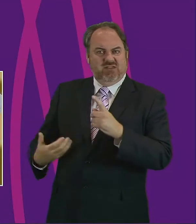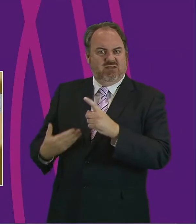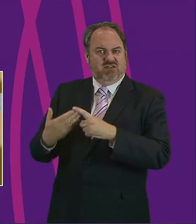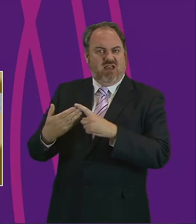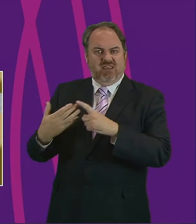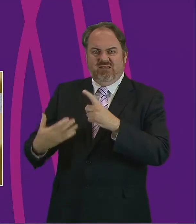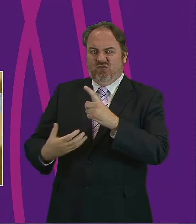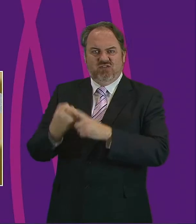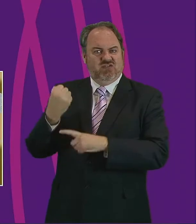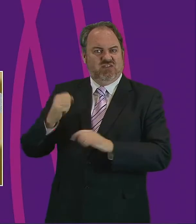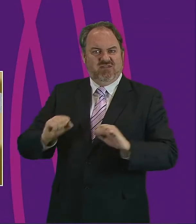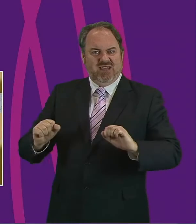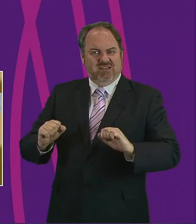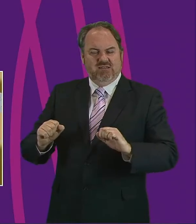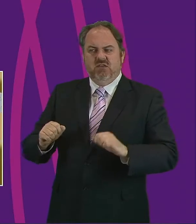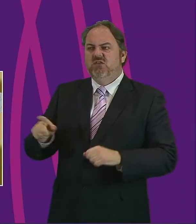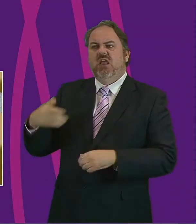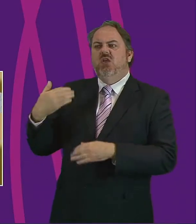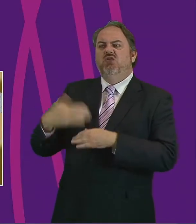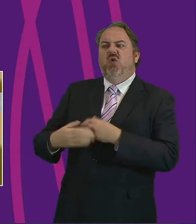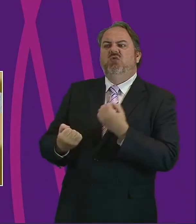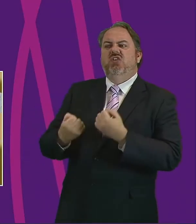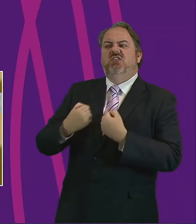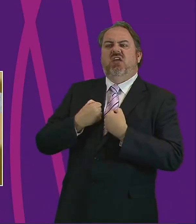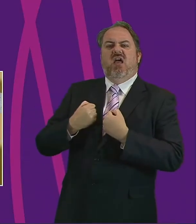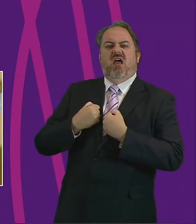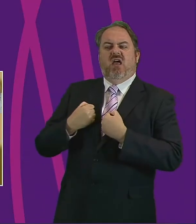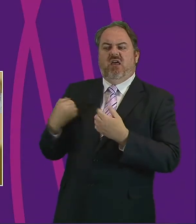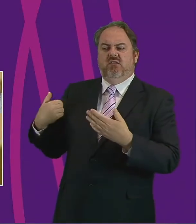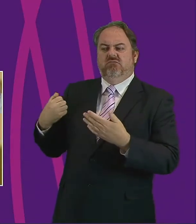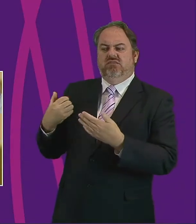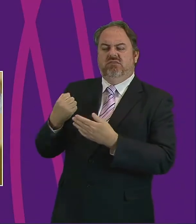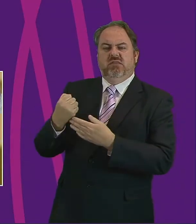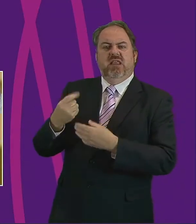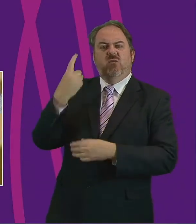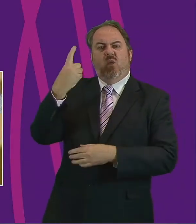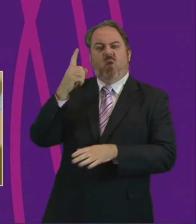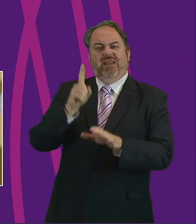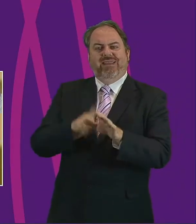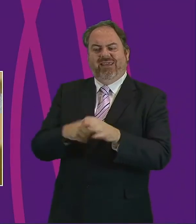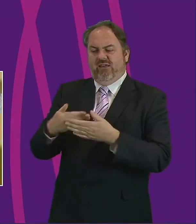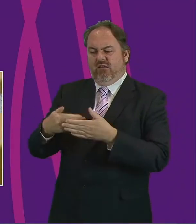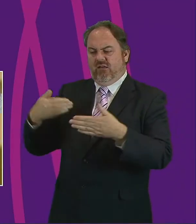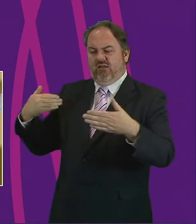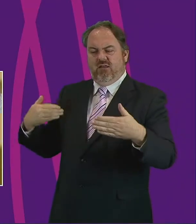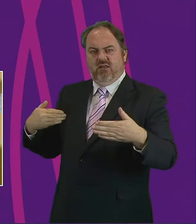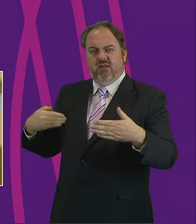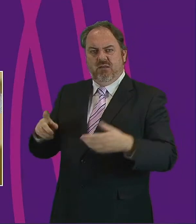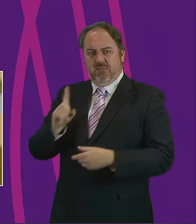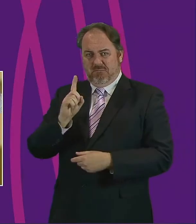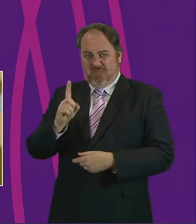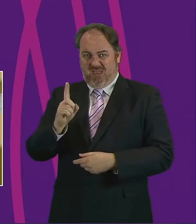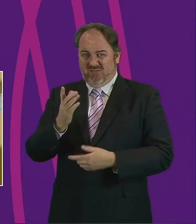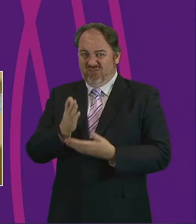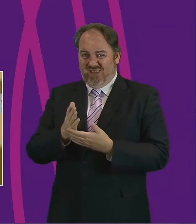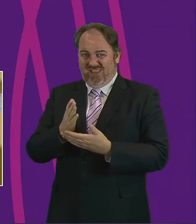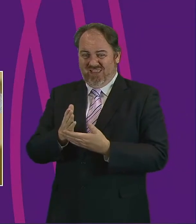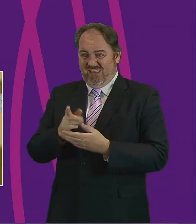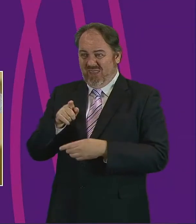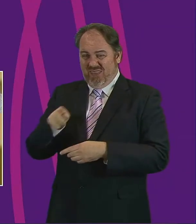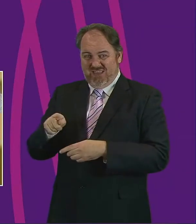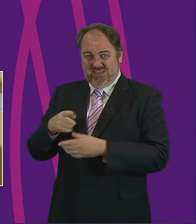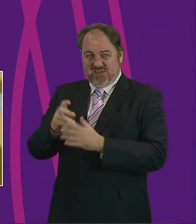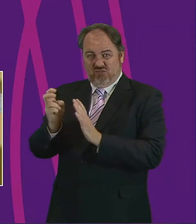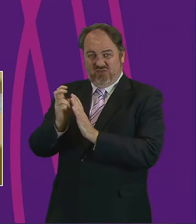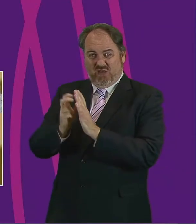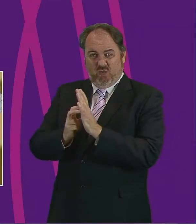yesterday that we shouldn't judge the government's track record on the basis of a single year's figures. But the truth is that this is a track record stretching back